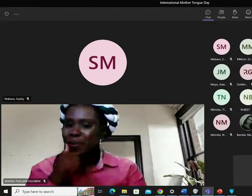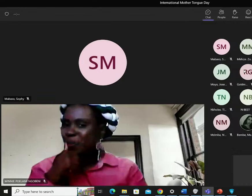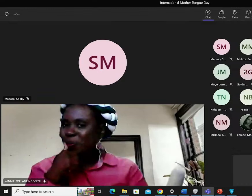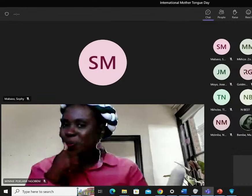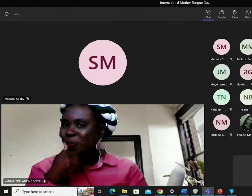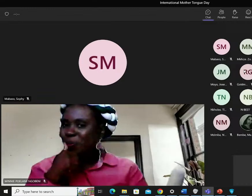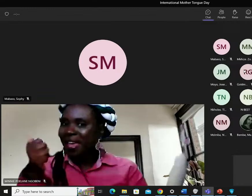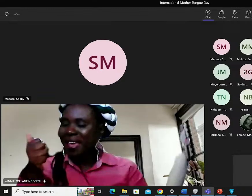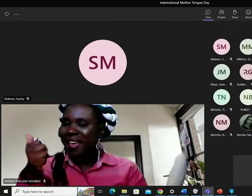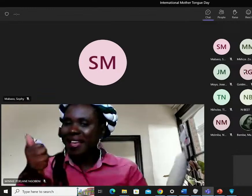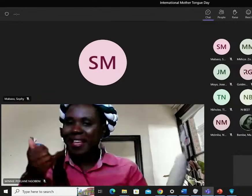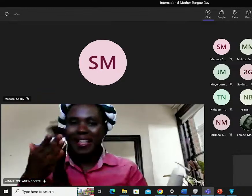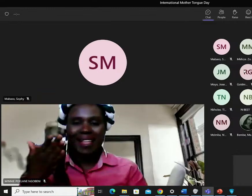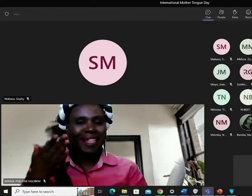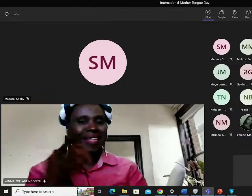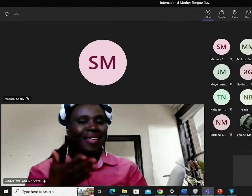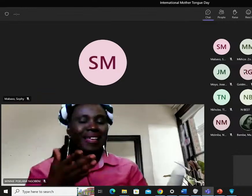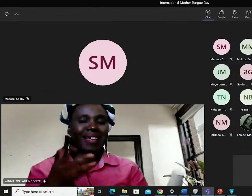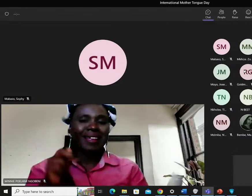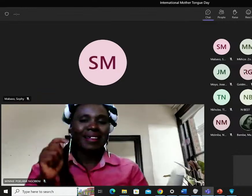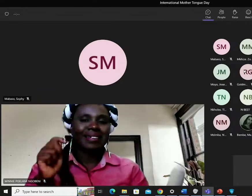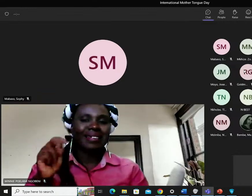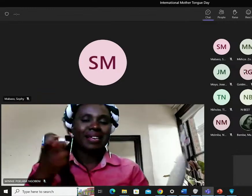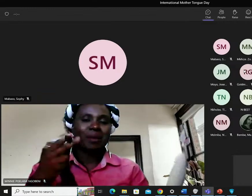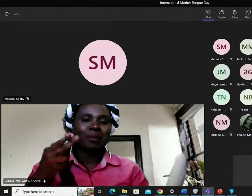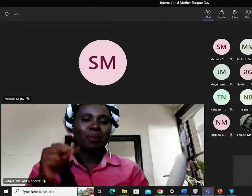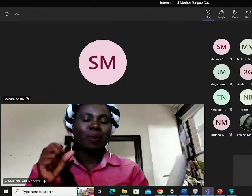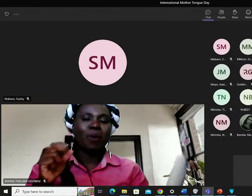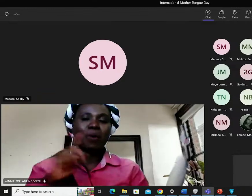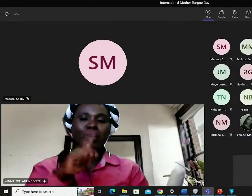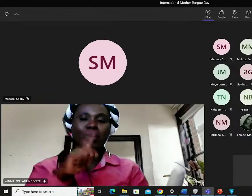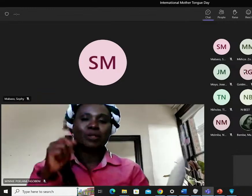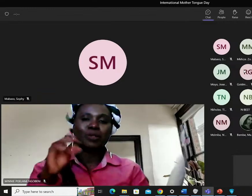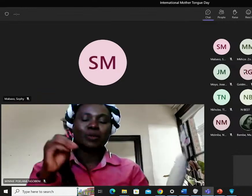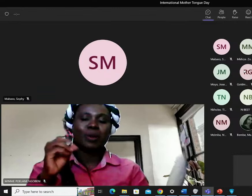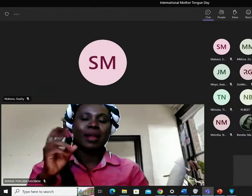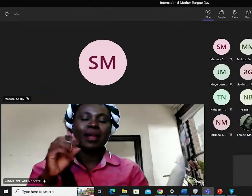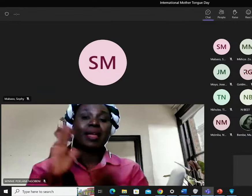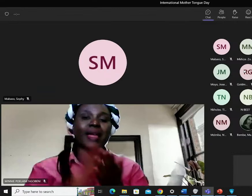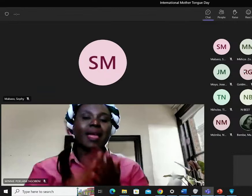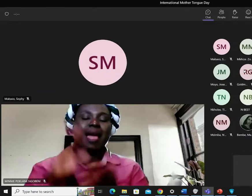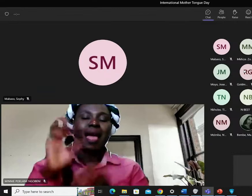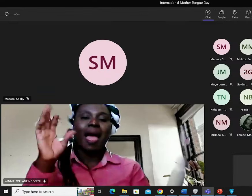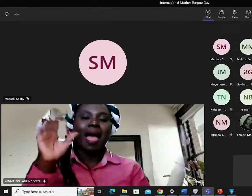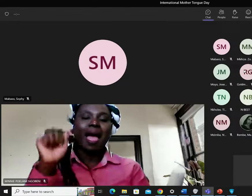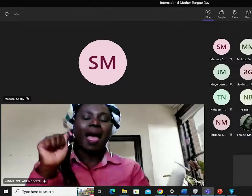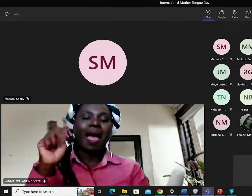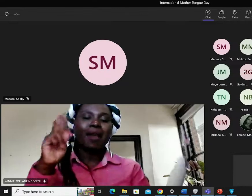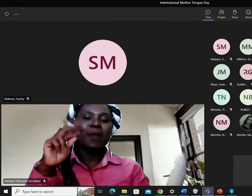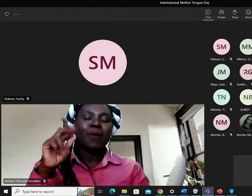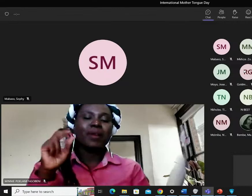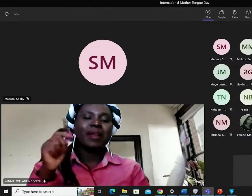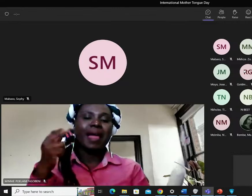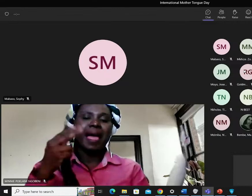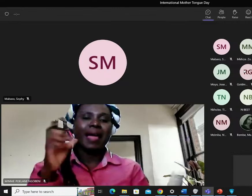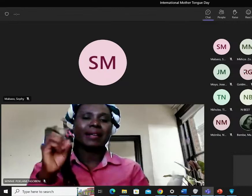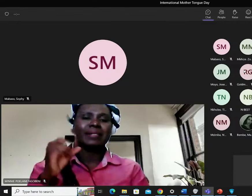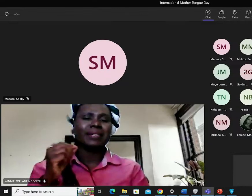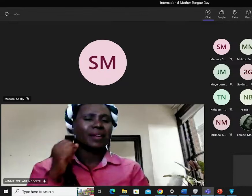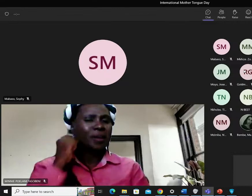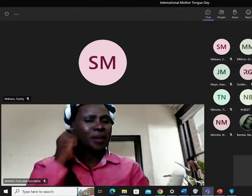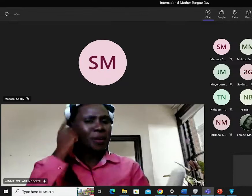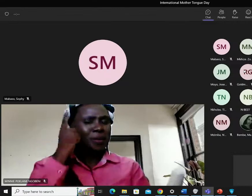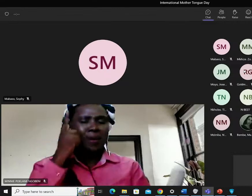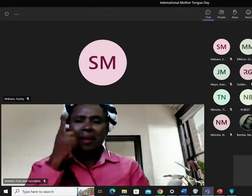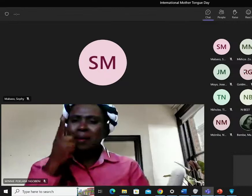hlobo. Tebuho, Solani, Aaron, Khadi, Heidi, you reminded me